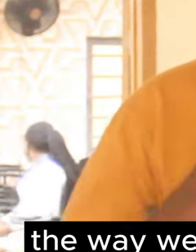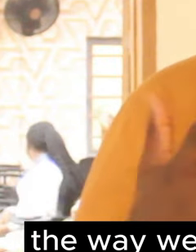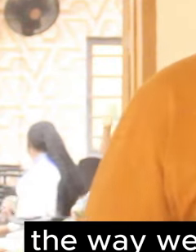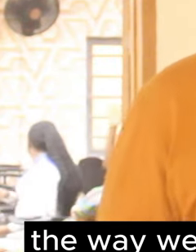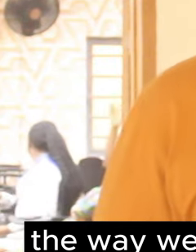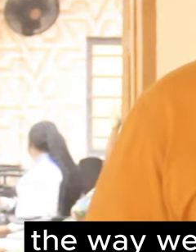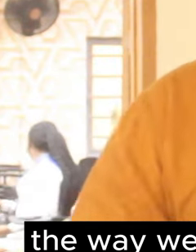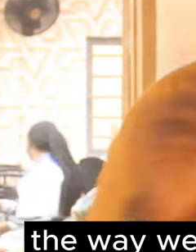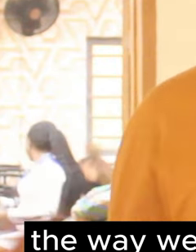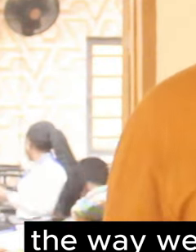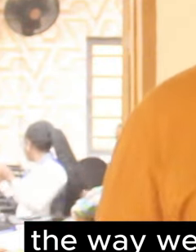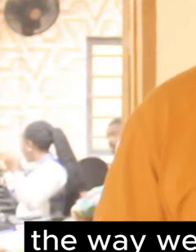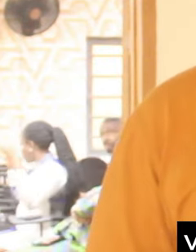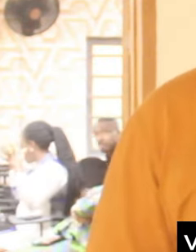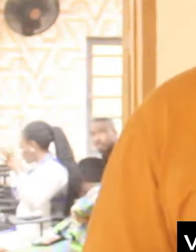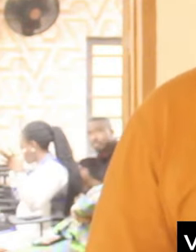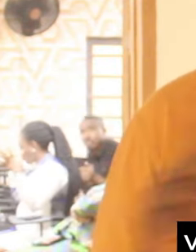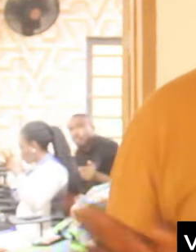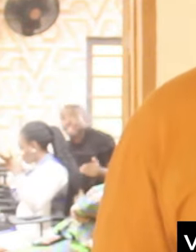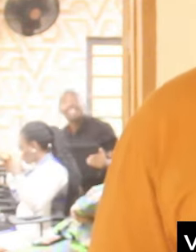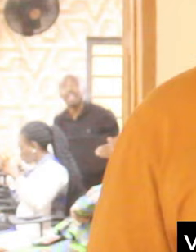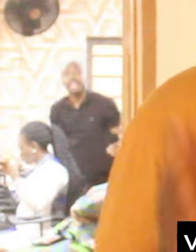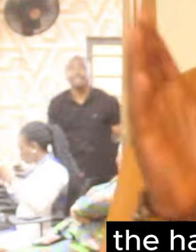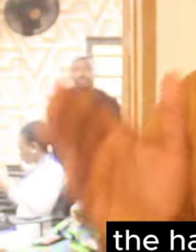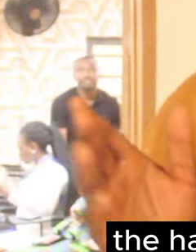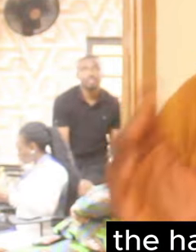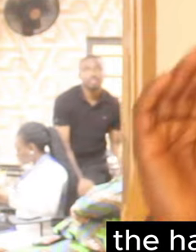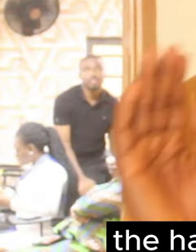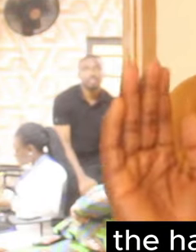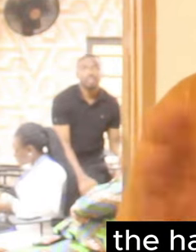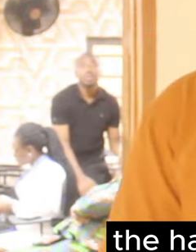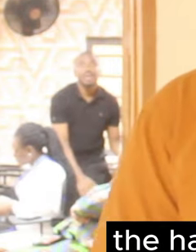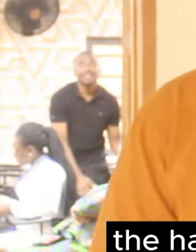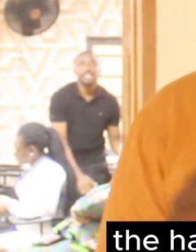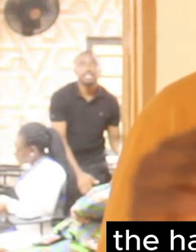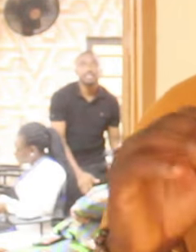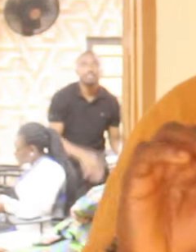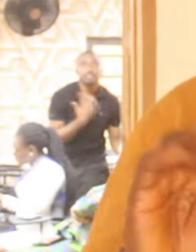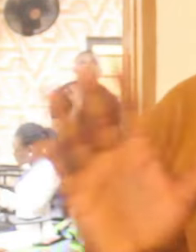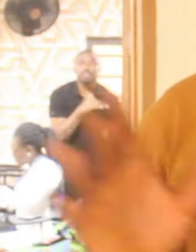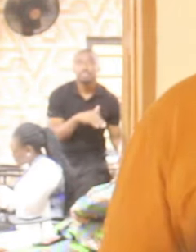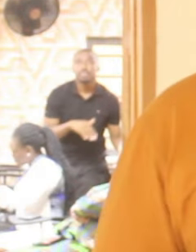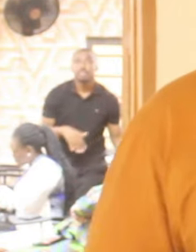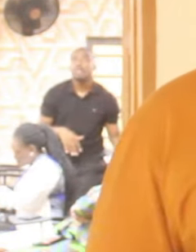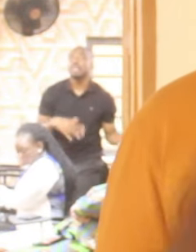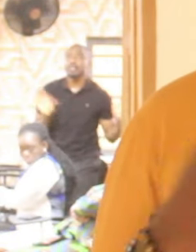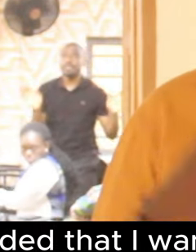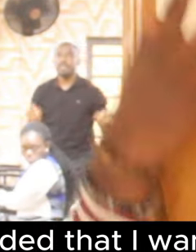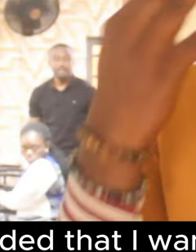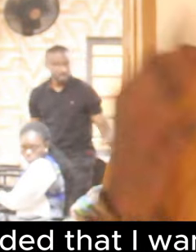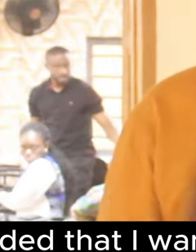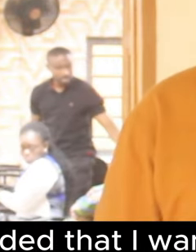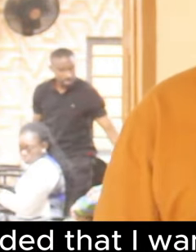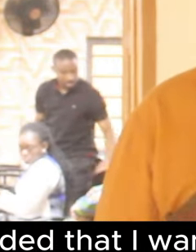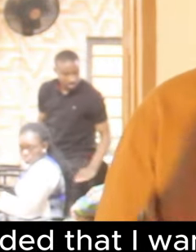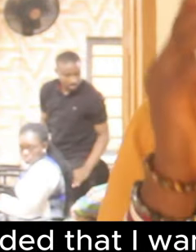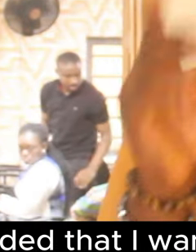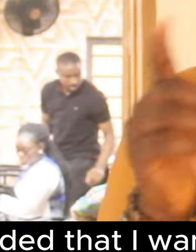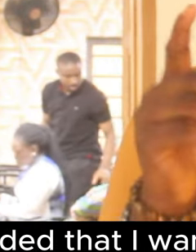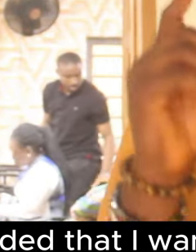move our hands, it's different, very, very different. Theirs is more organized, more clear. So I decided that I want to